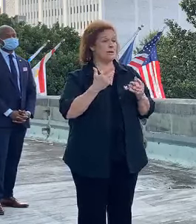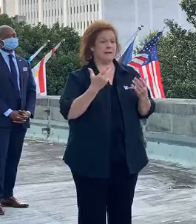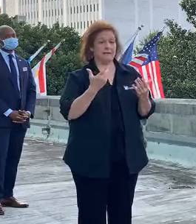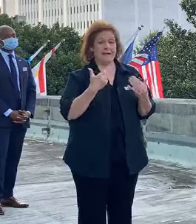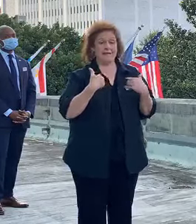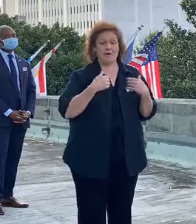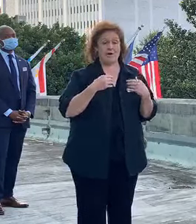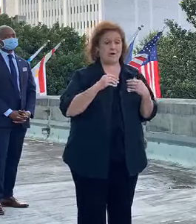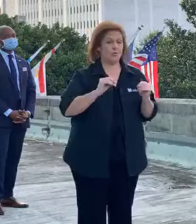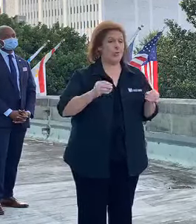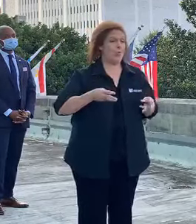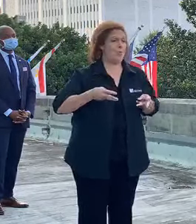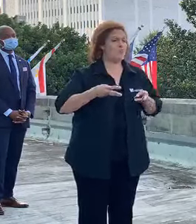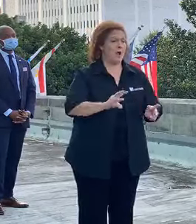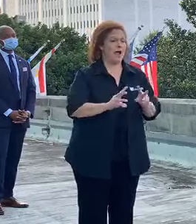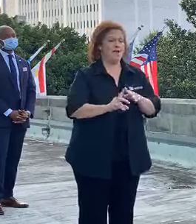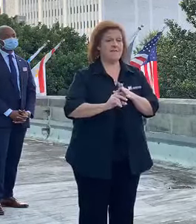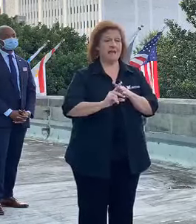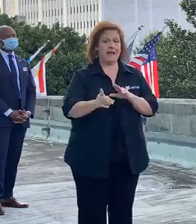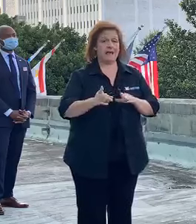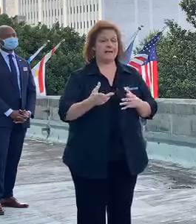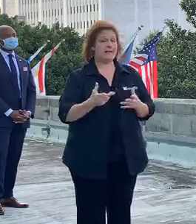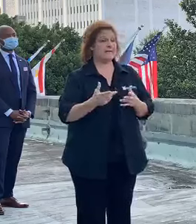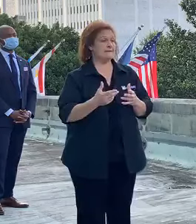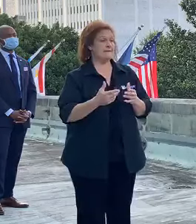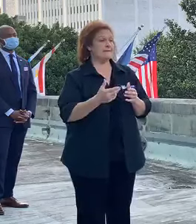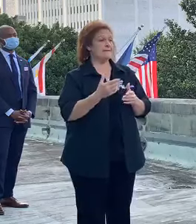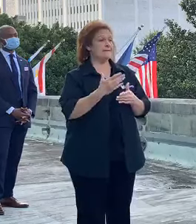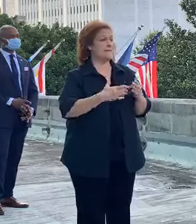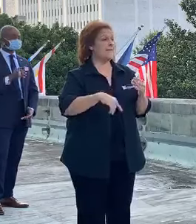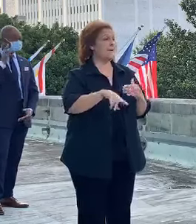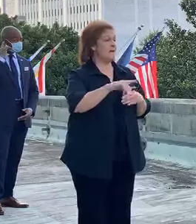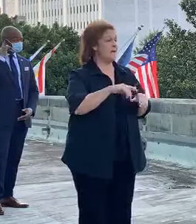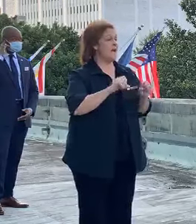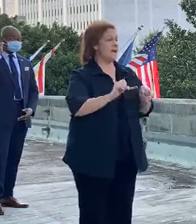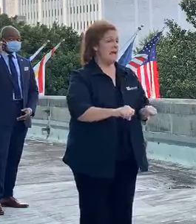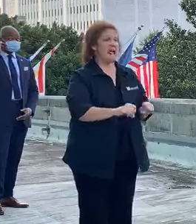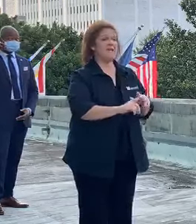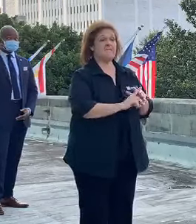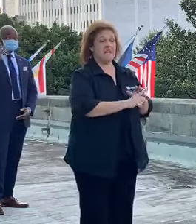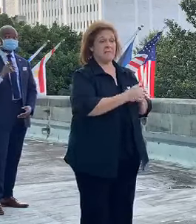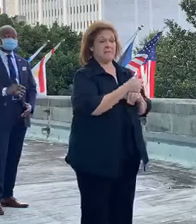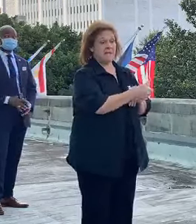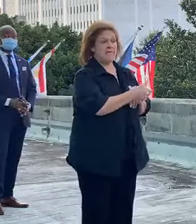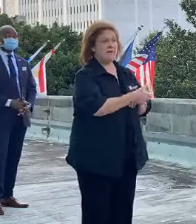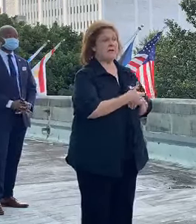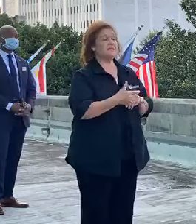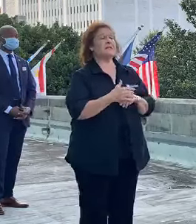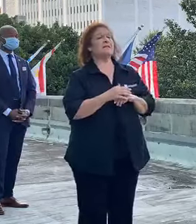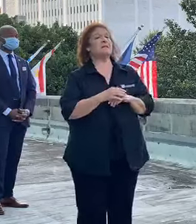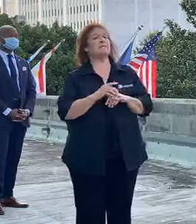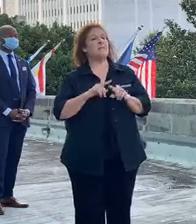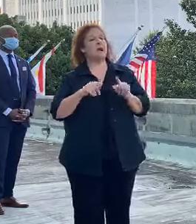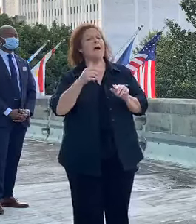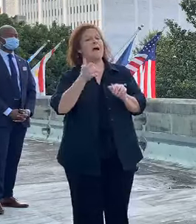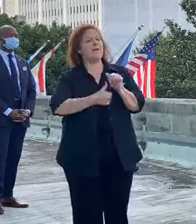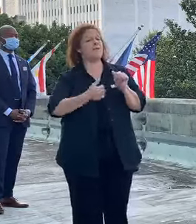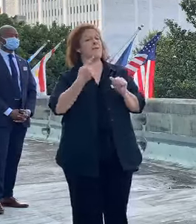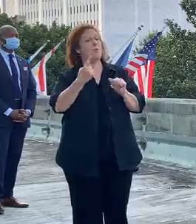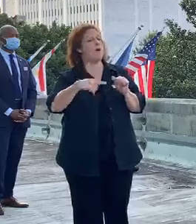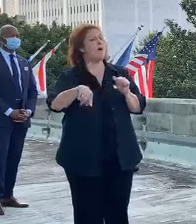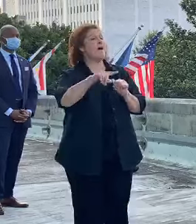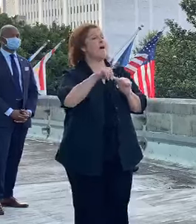the city. By and large, the majority of our residents will self-evacuate. They need to have, those people, everyone needs to have a